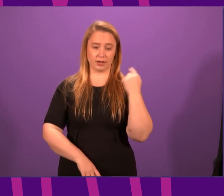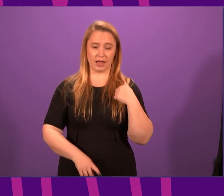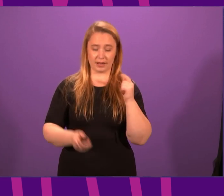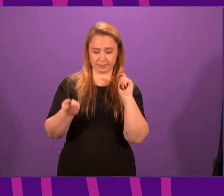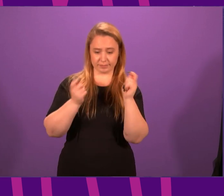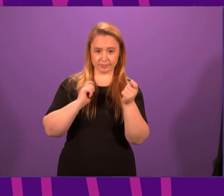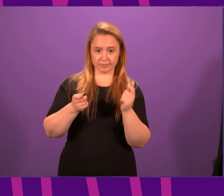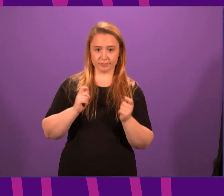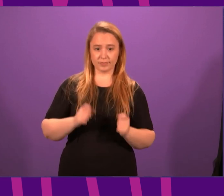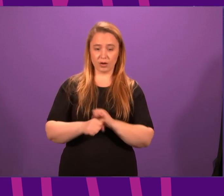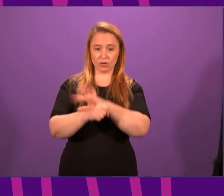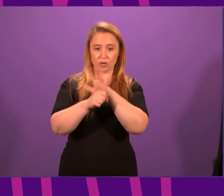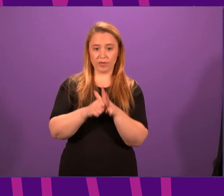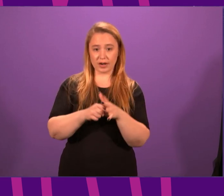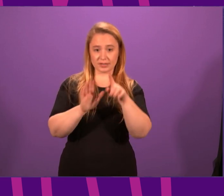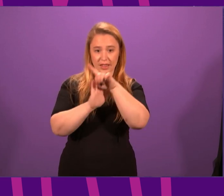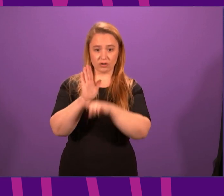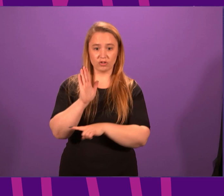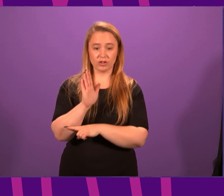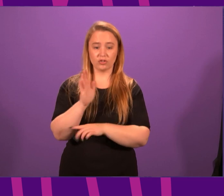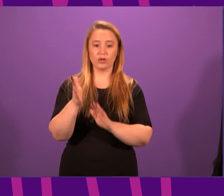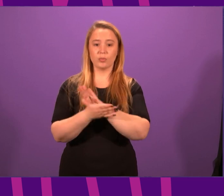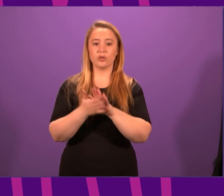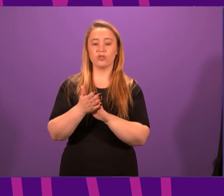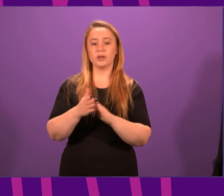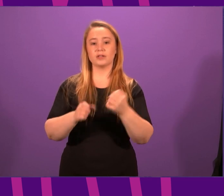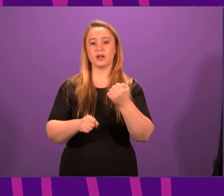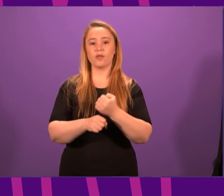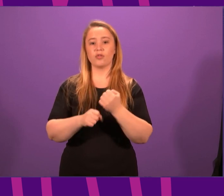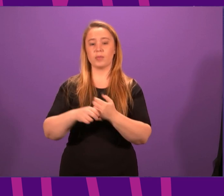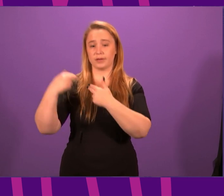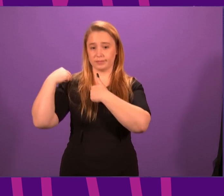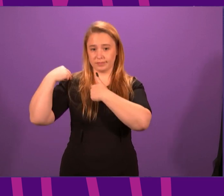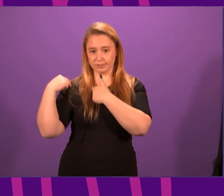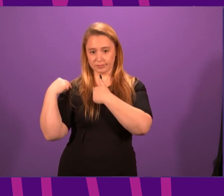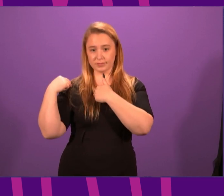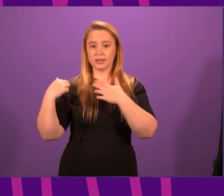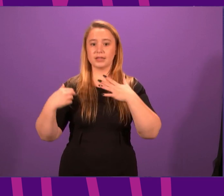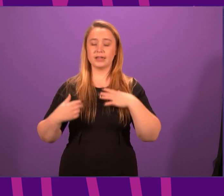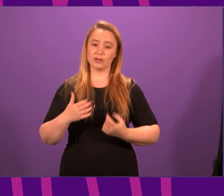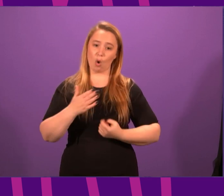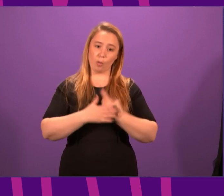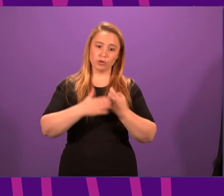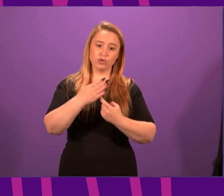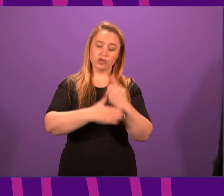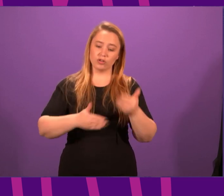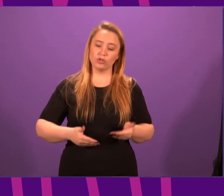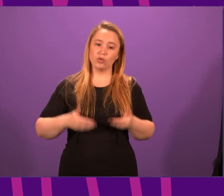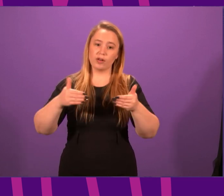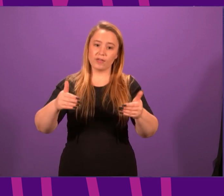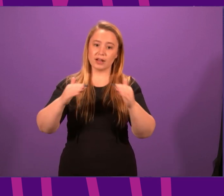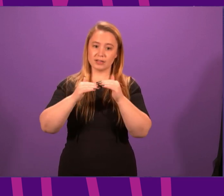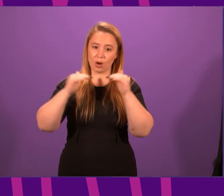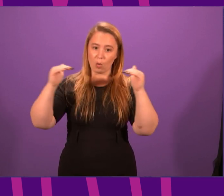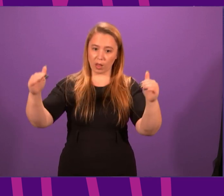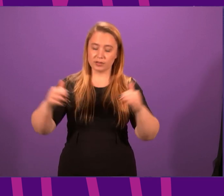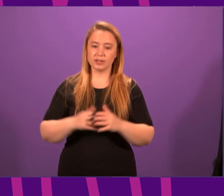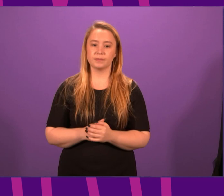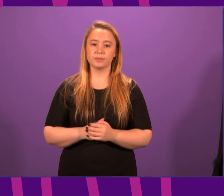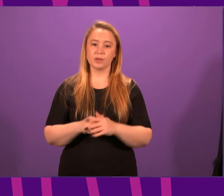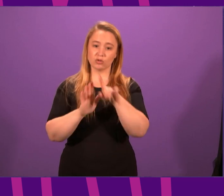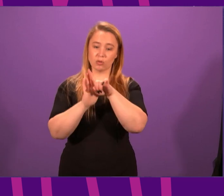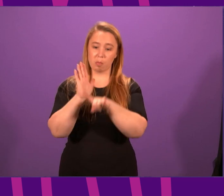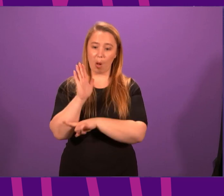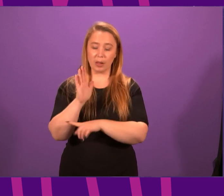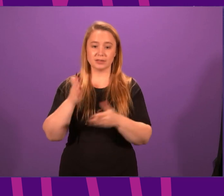coronavirus legislation to place a requirement on government to have regard to opportunities to advance equality, Current policies, even in times